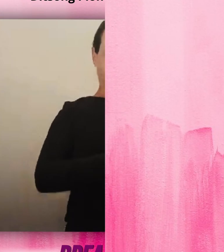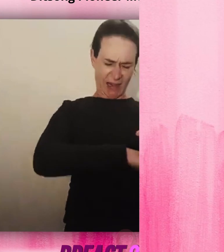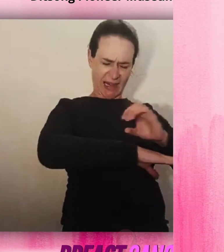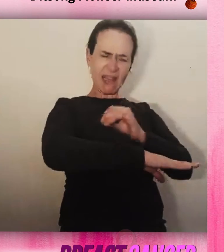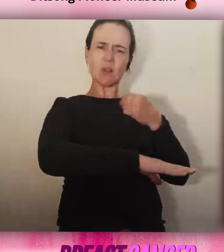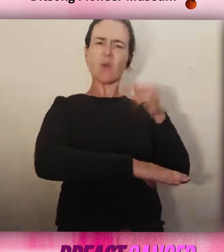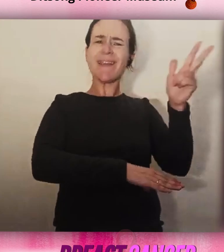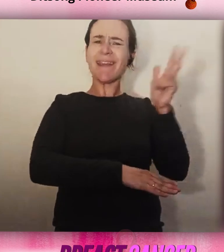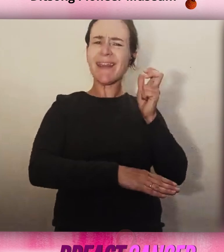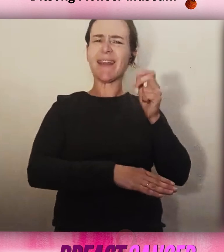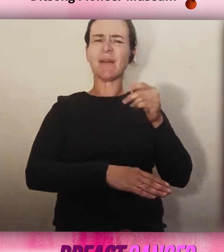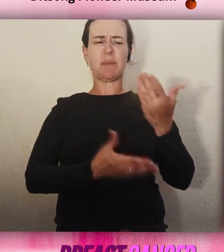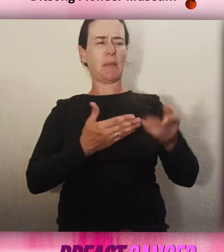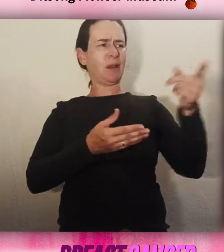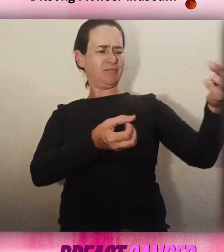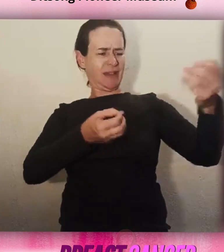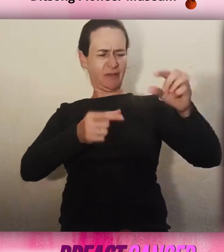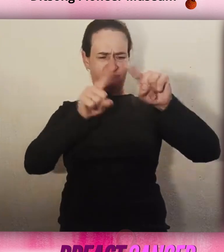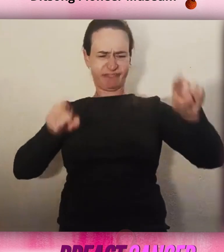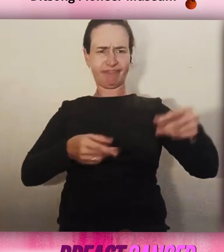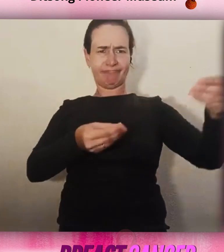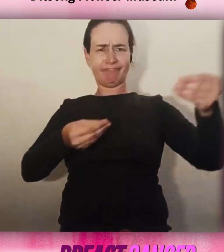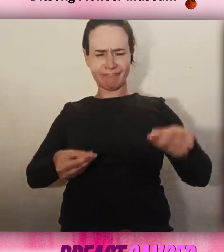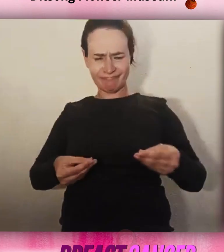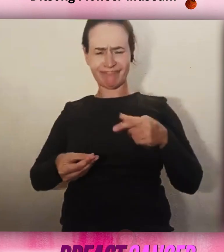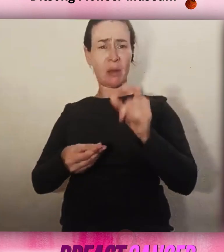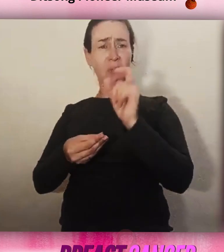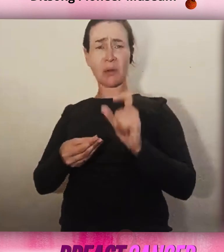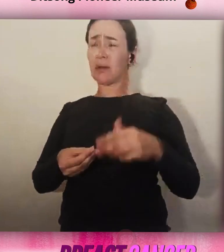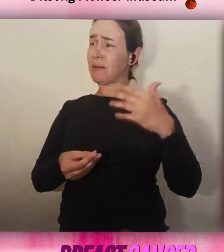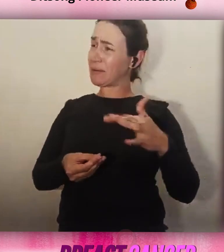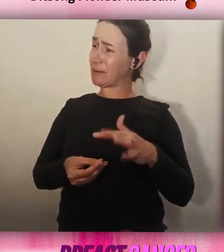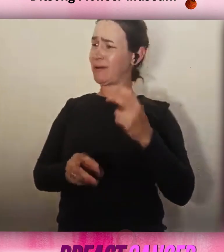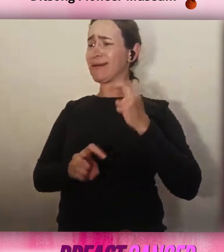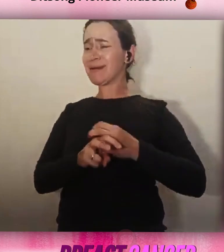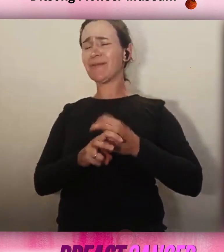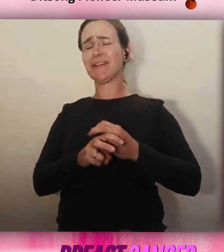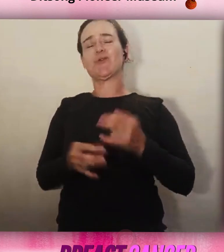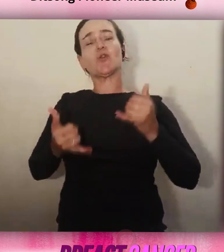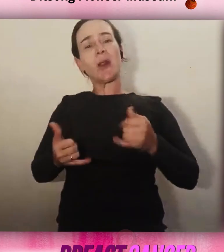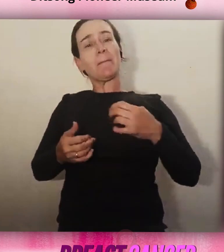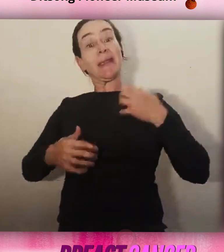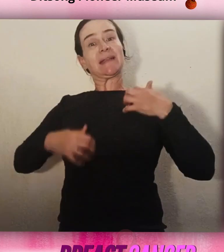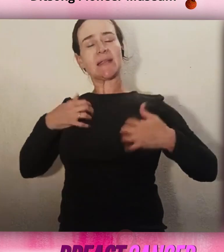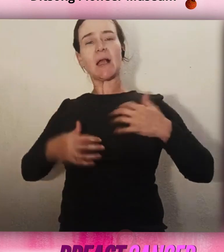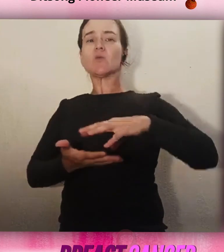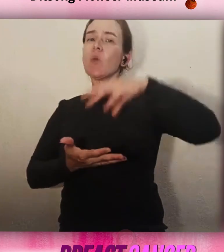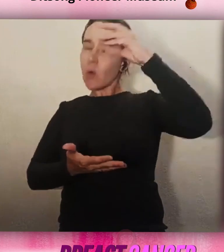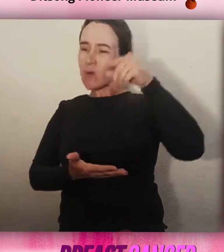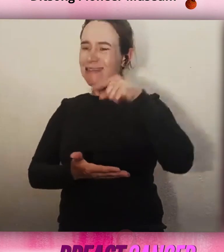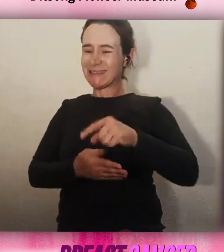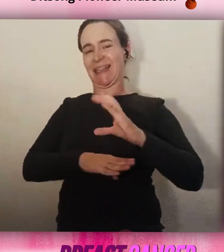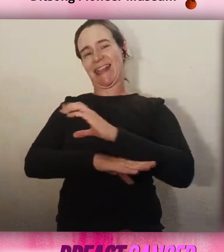we always hear about cancer, but only on pamphlets in very high terminology. So today, I'm excited to learn